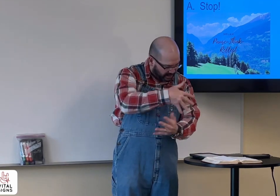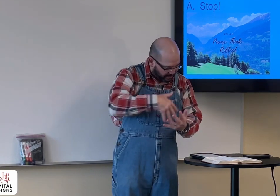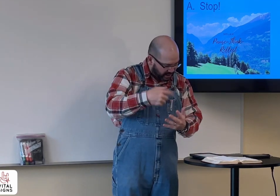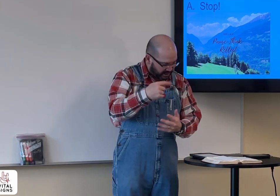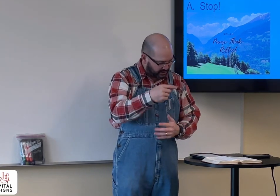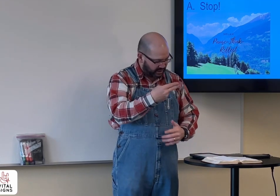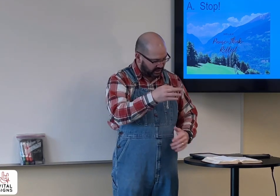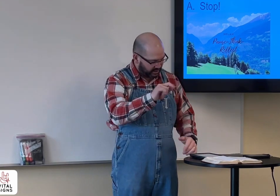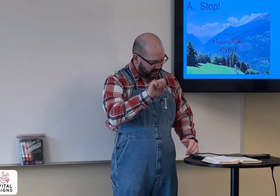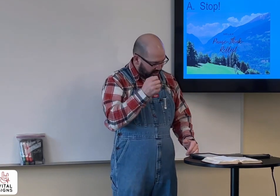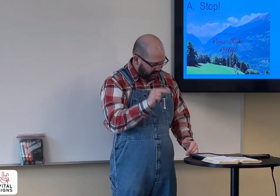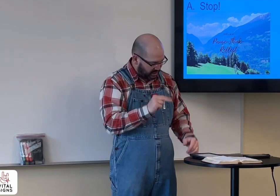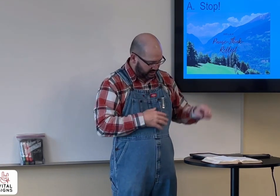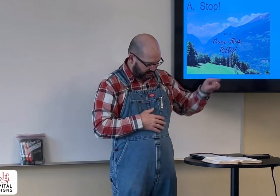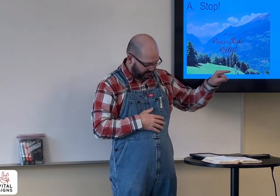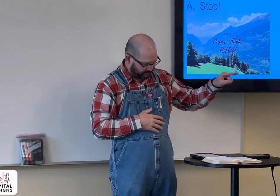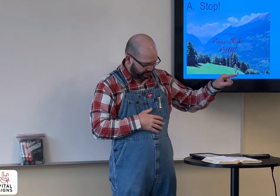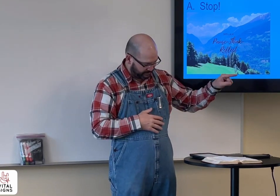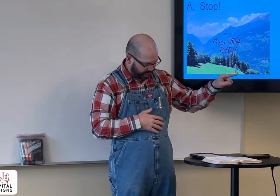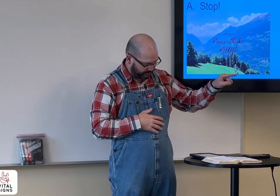among the heathen.